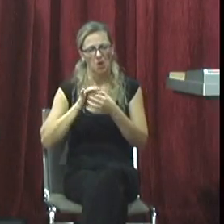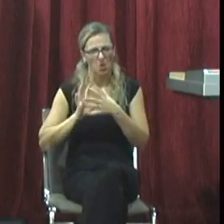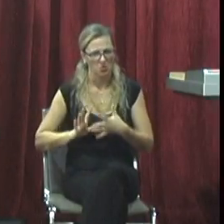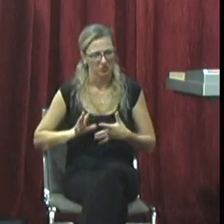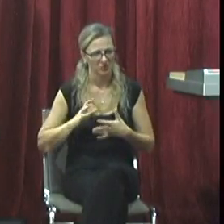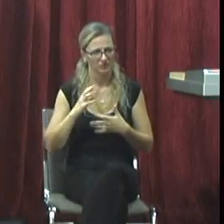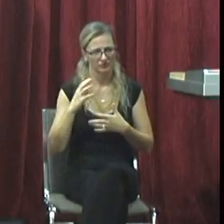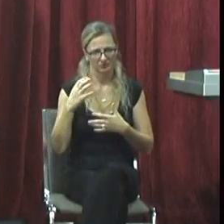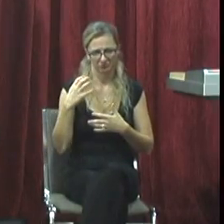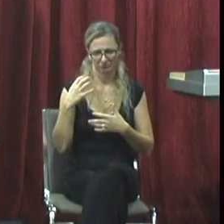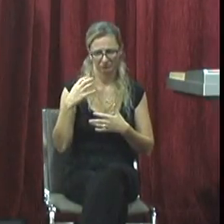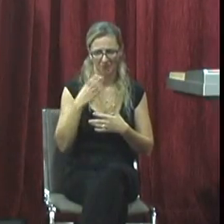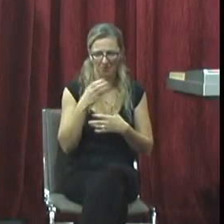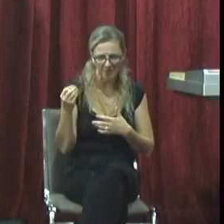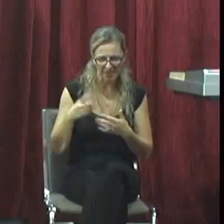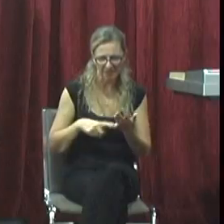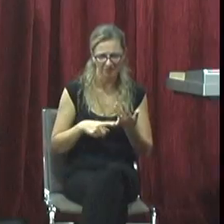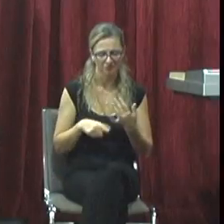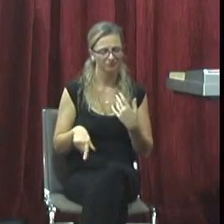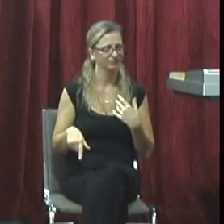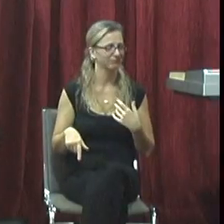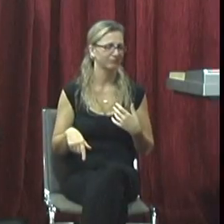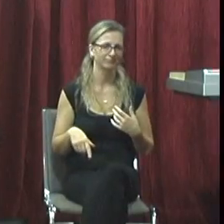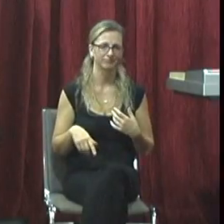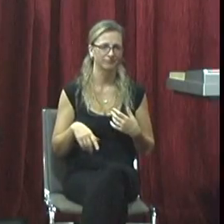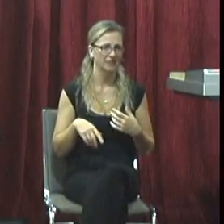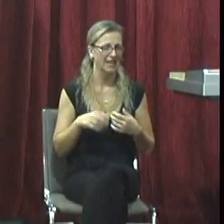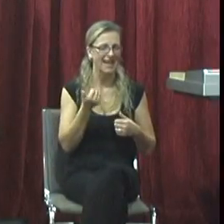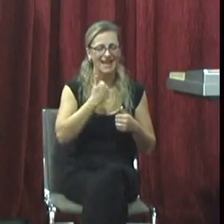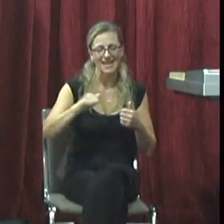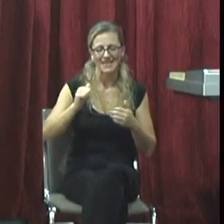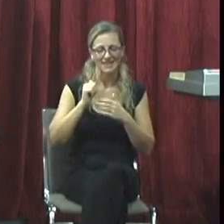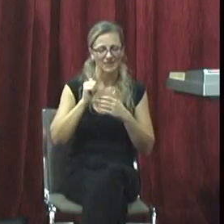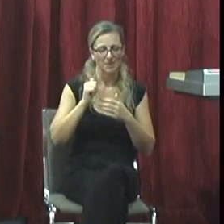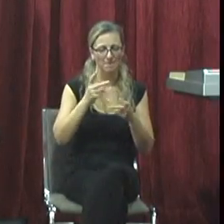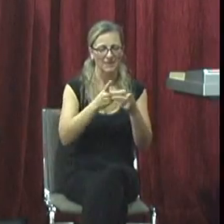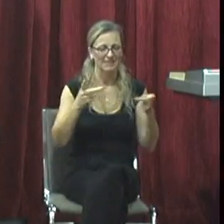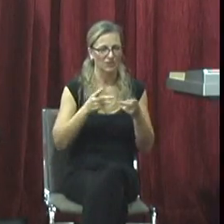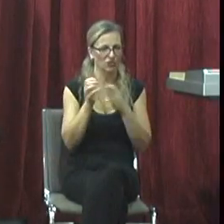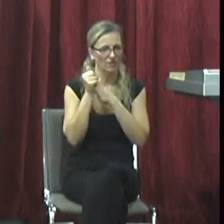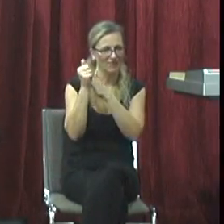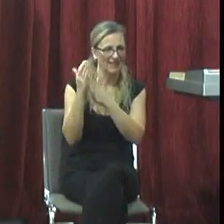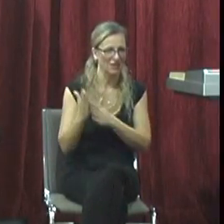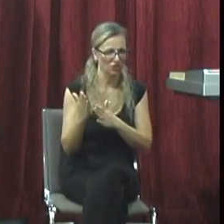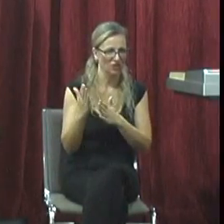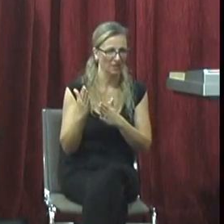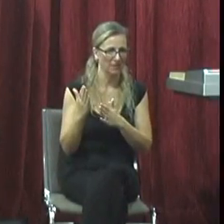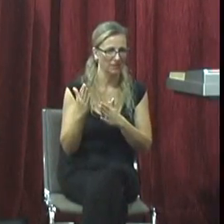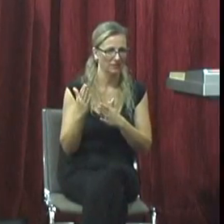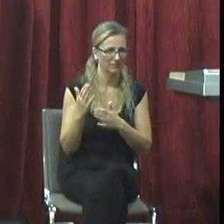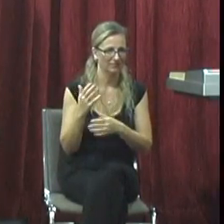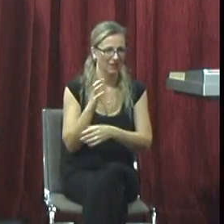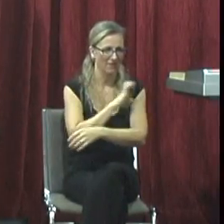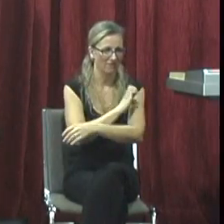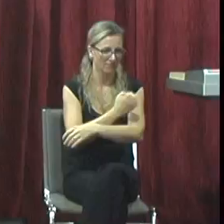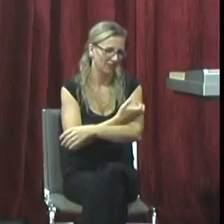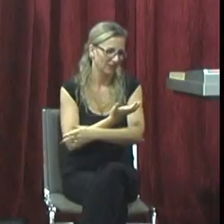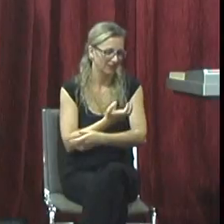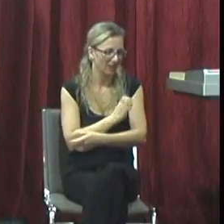if you're a government official, if you're in the military, if you're a military officer, if you're a police officer, you are in authority.